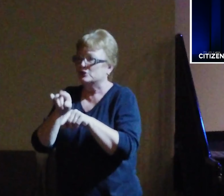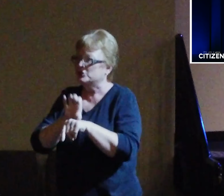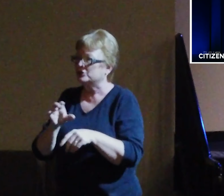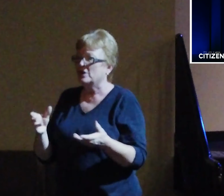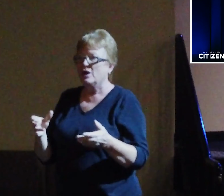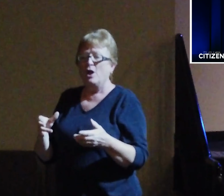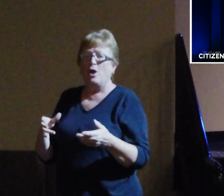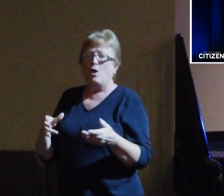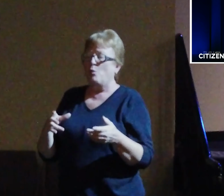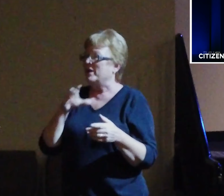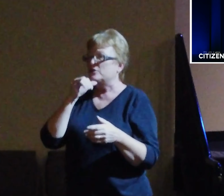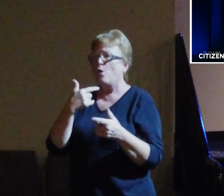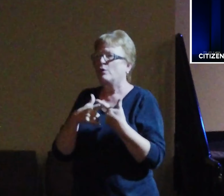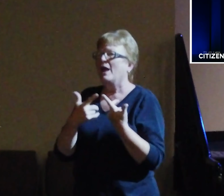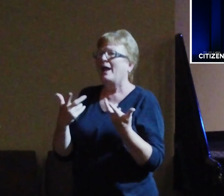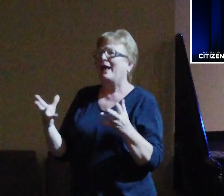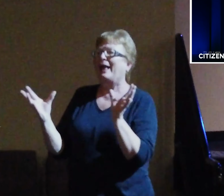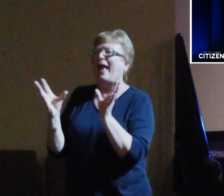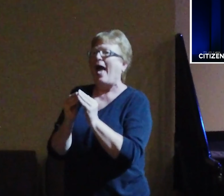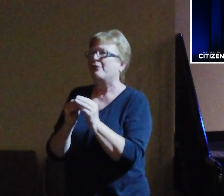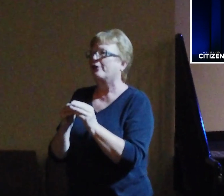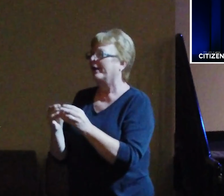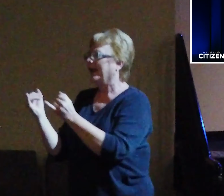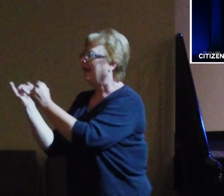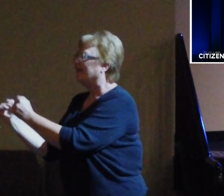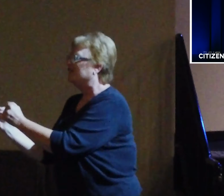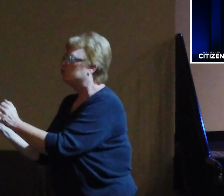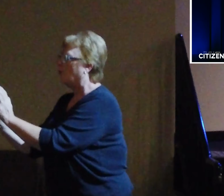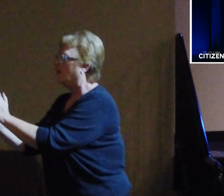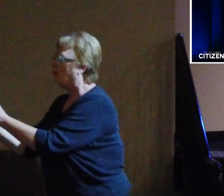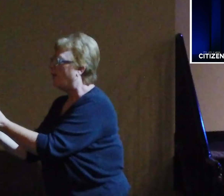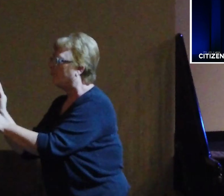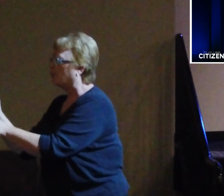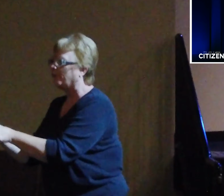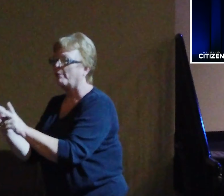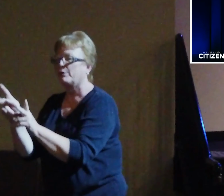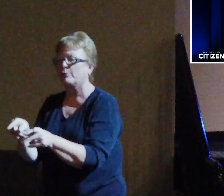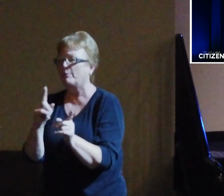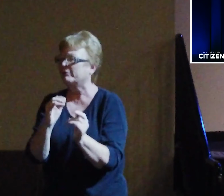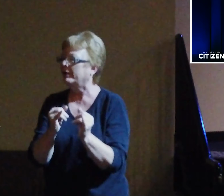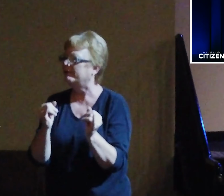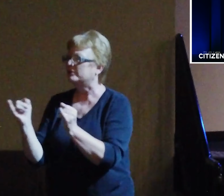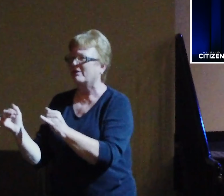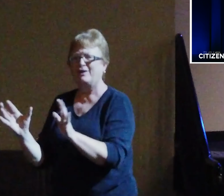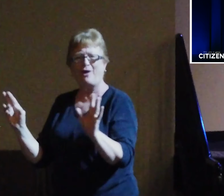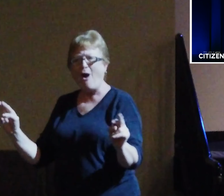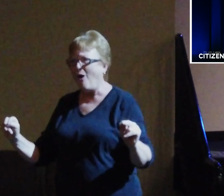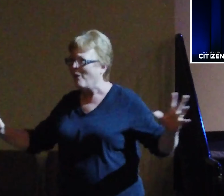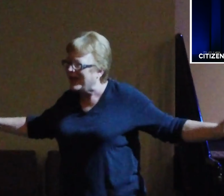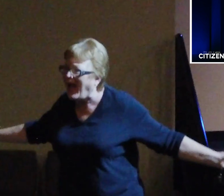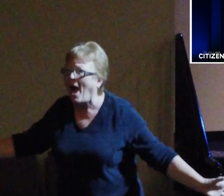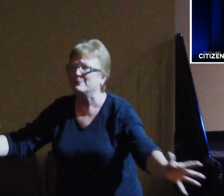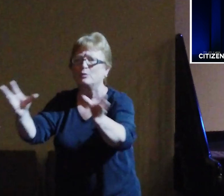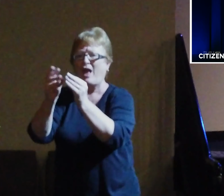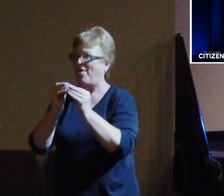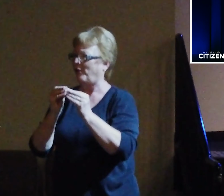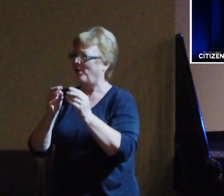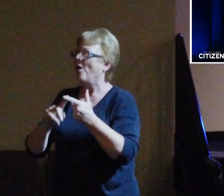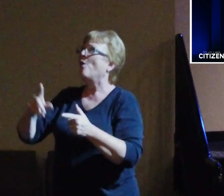We don't gather as individuals, each worshiping God in our own way. Rather, we come together to exalt Christ with one voice,